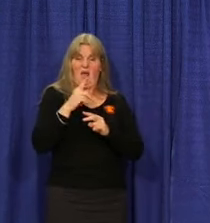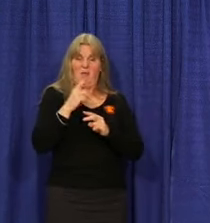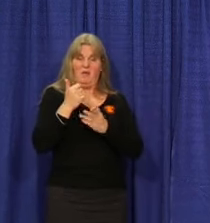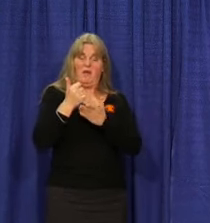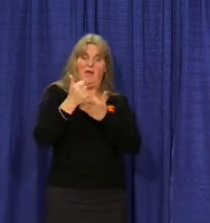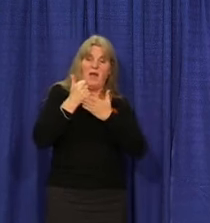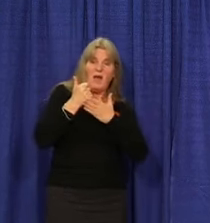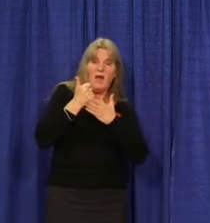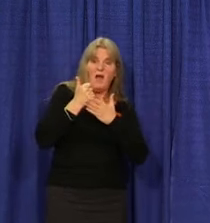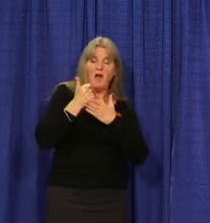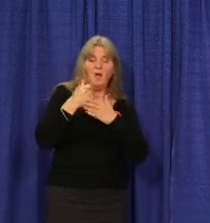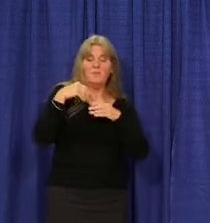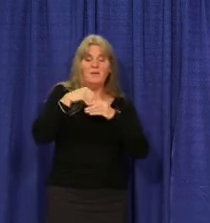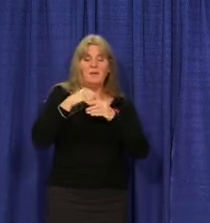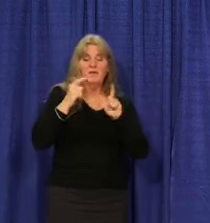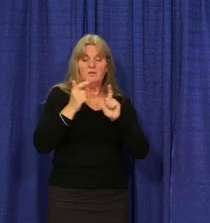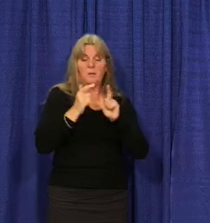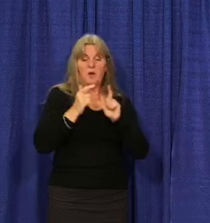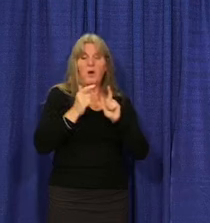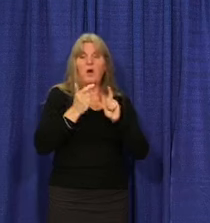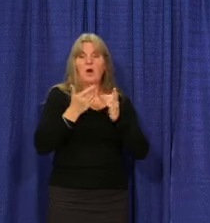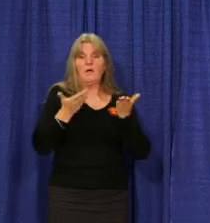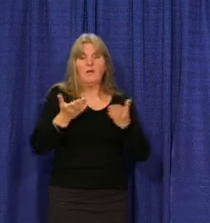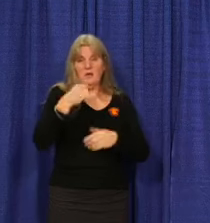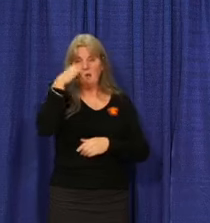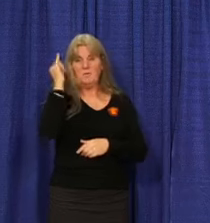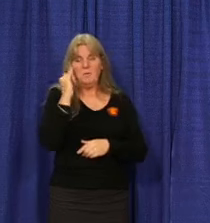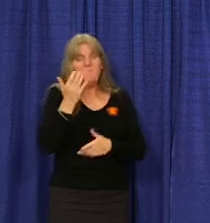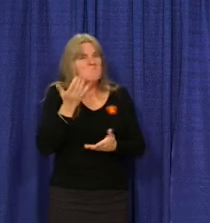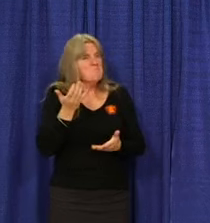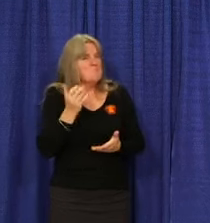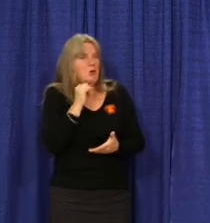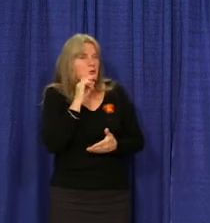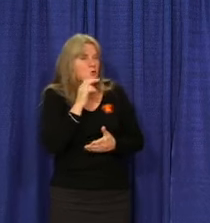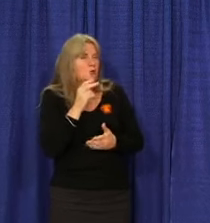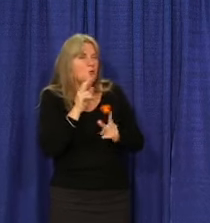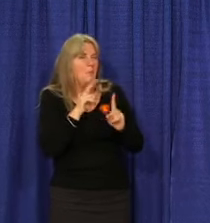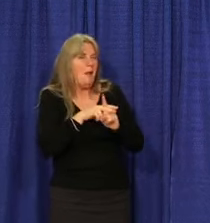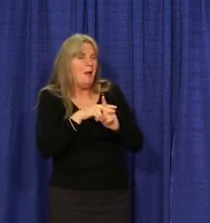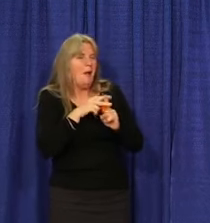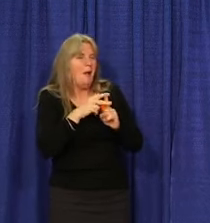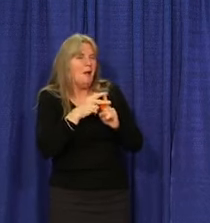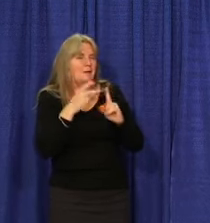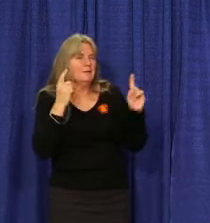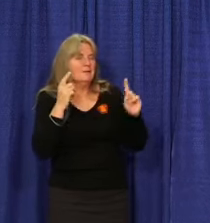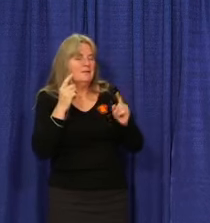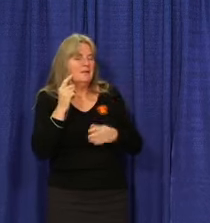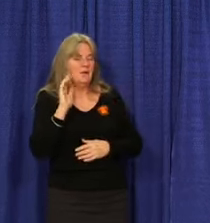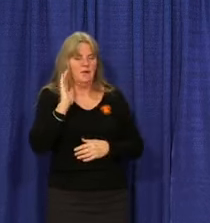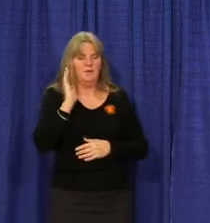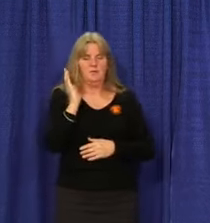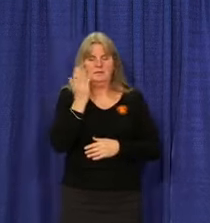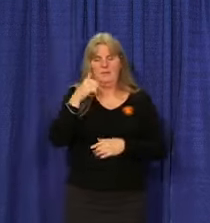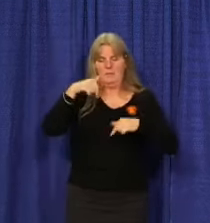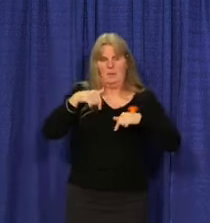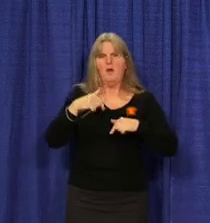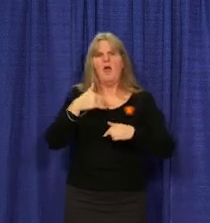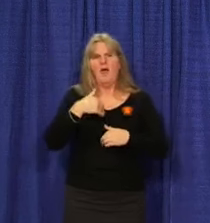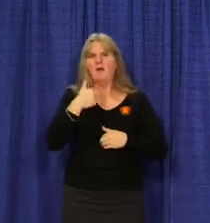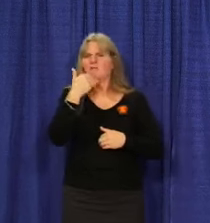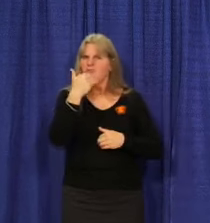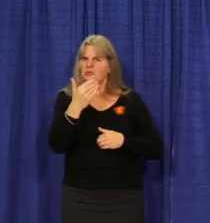in a small jurisdiction like ours, because we tend to have good capacity to contact trace. We